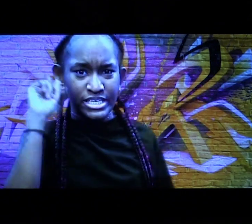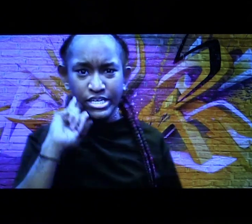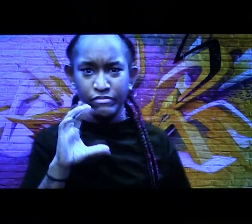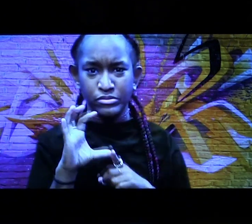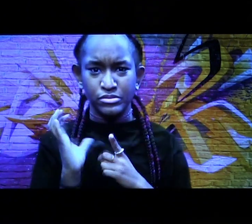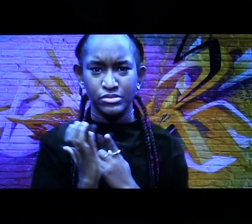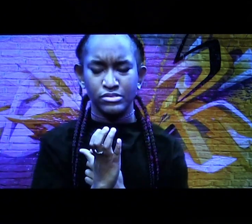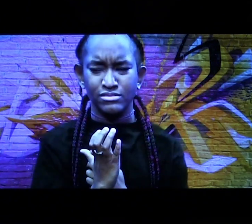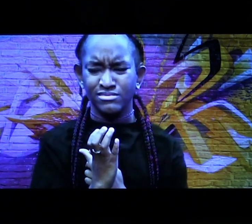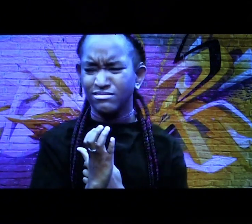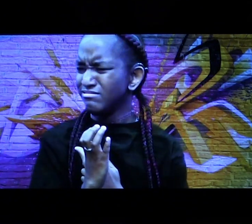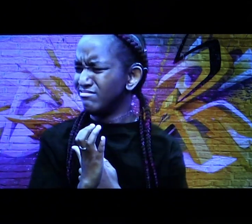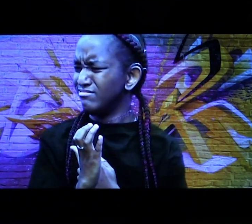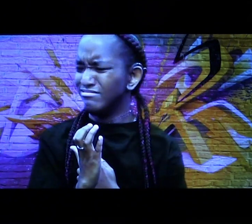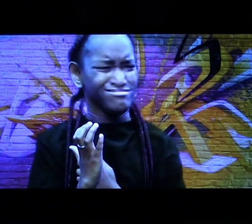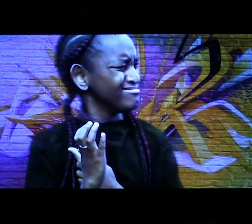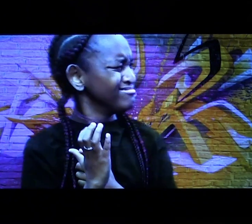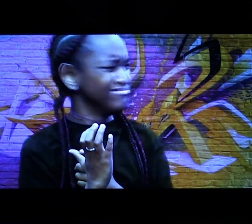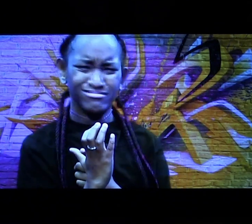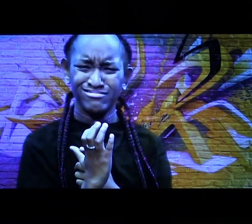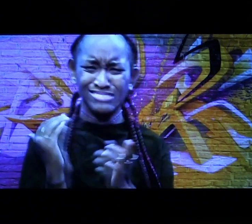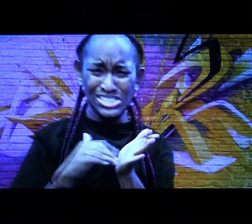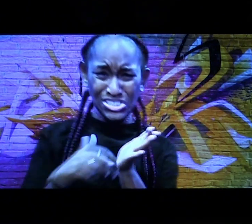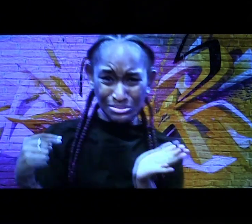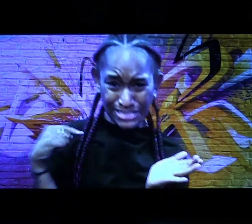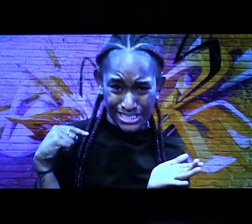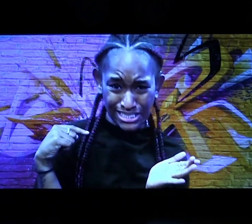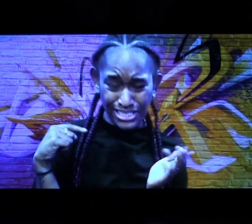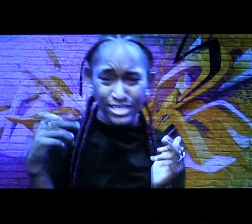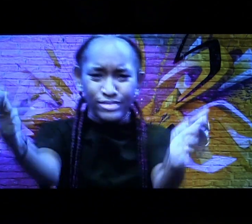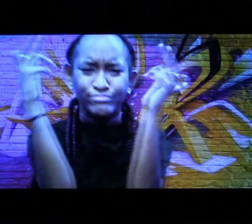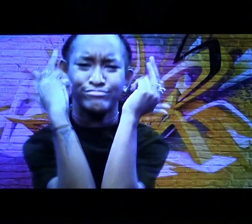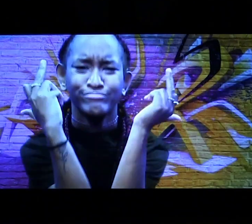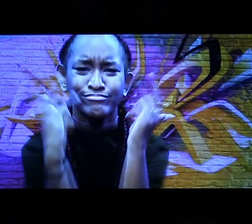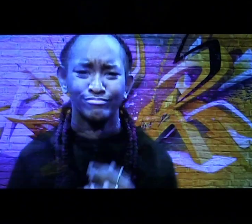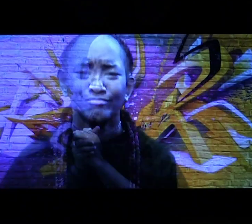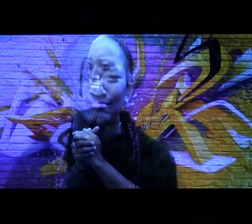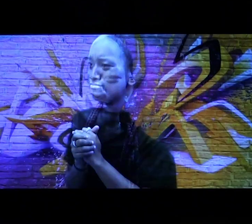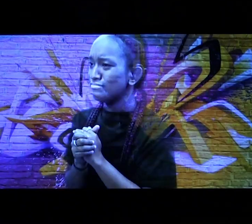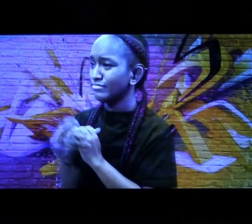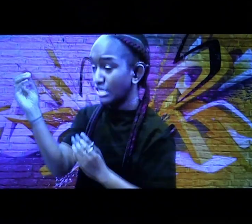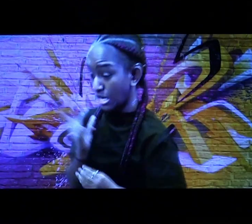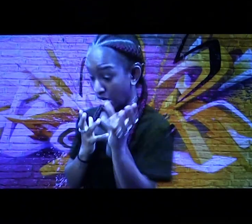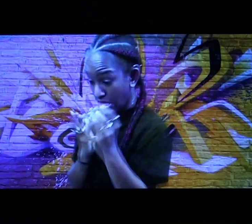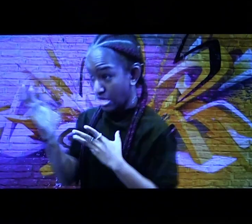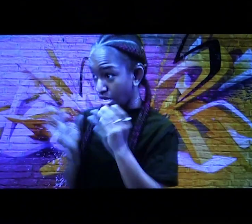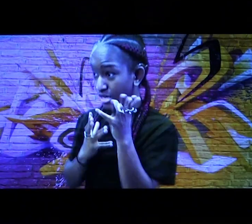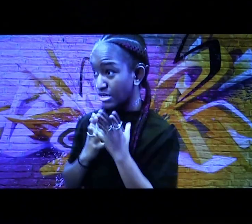black deaf culture. I say, excuse my student English, but fuck off. Enough of you telling me who